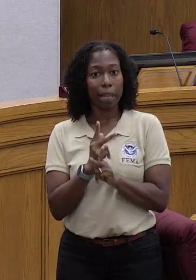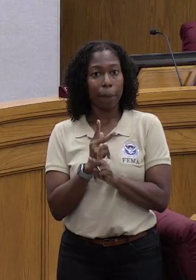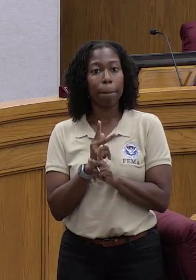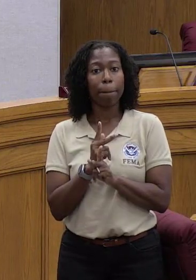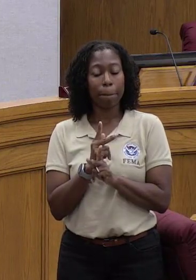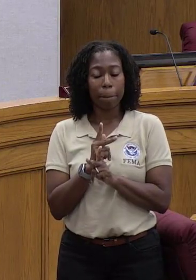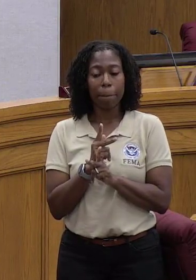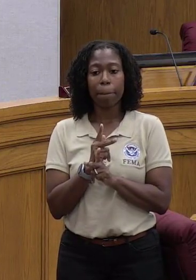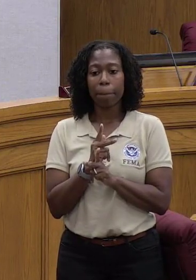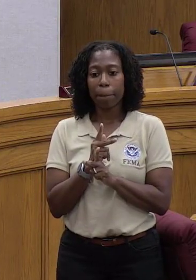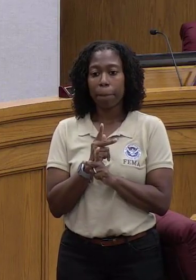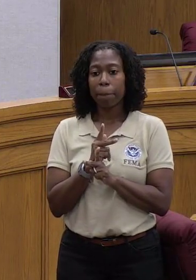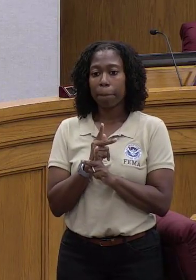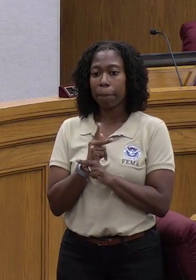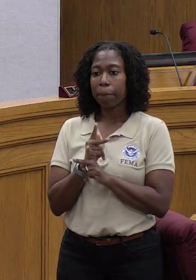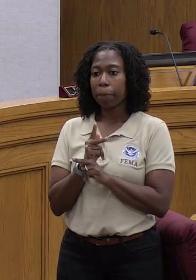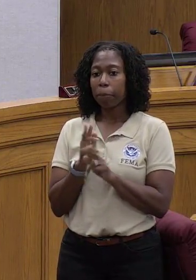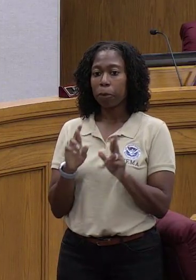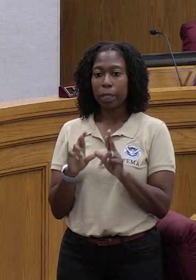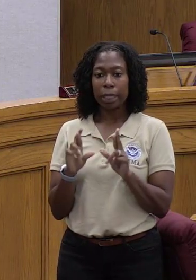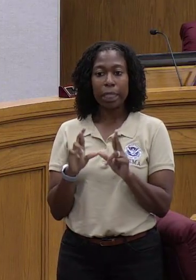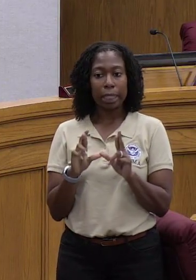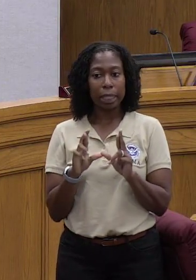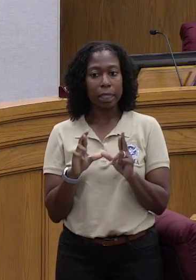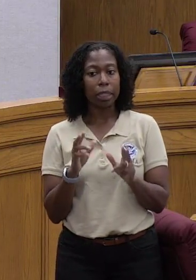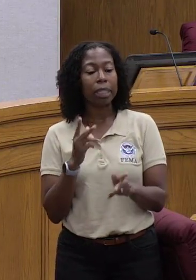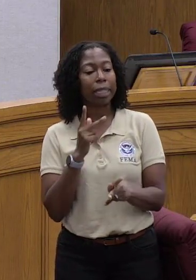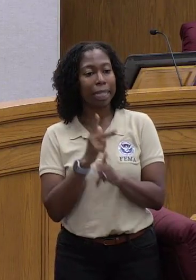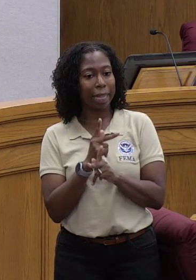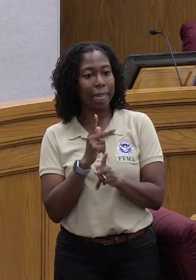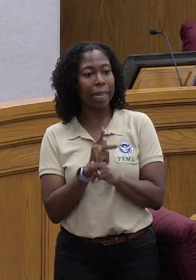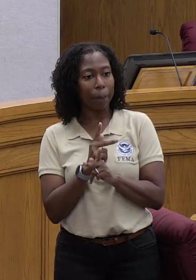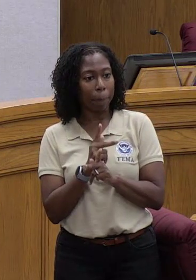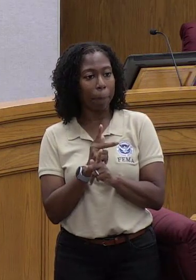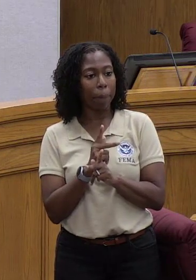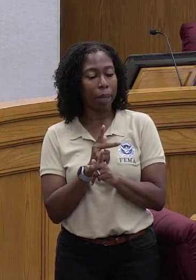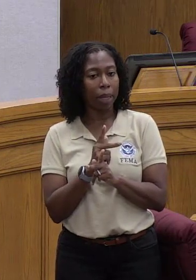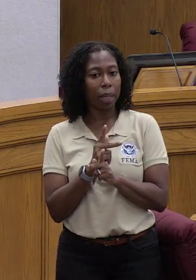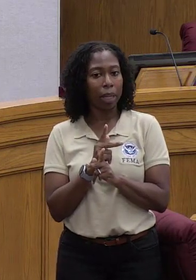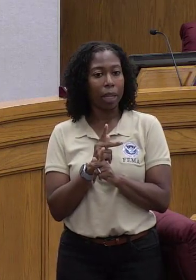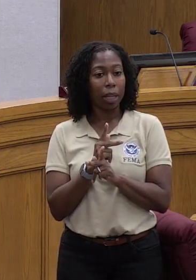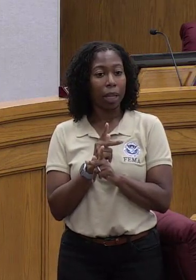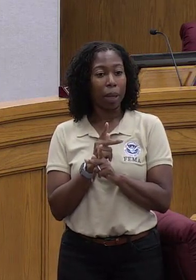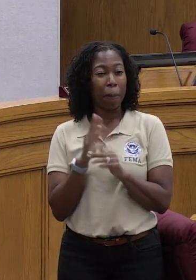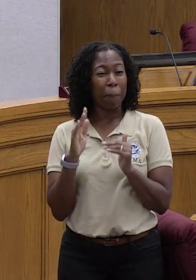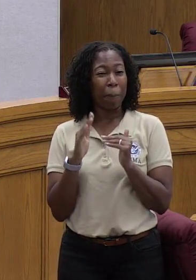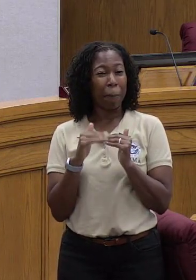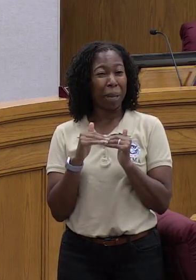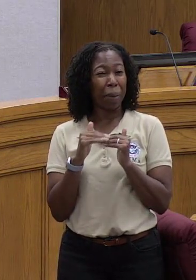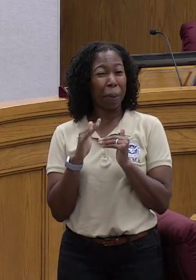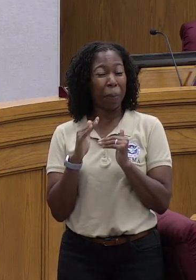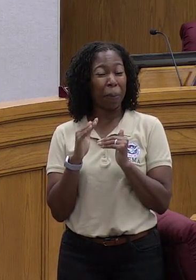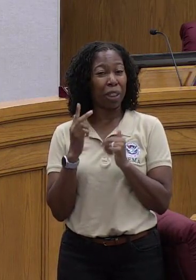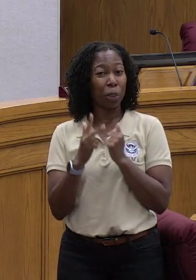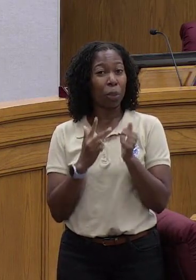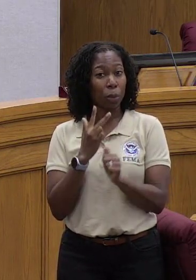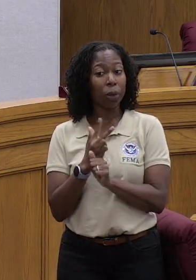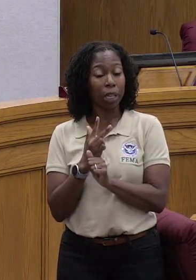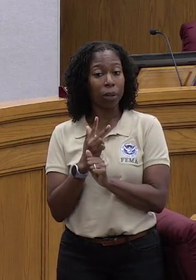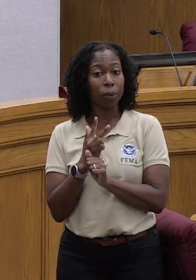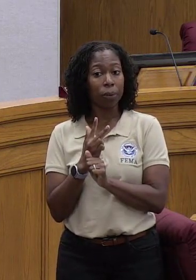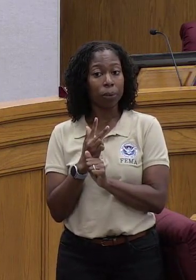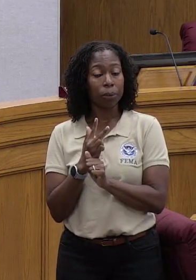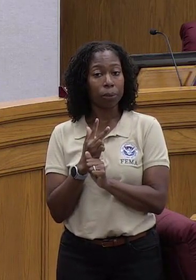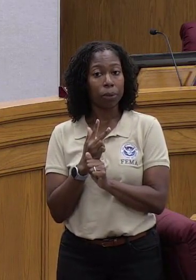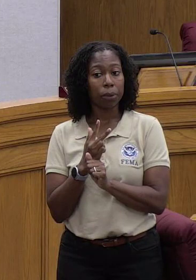used to that money for. You should keep those receipts for at least 3 years, because it is subject to an